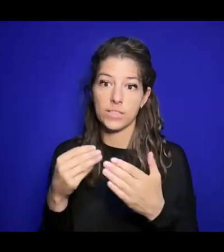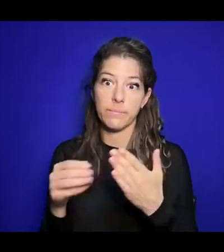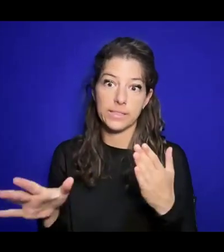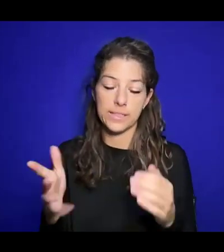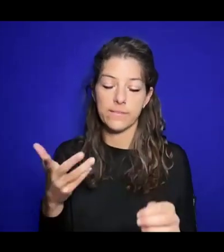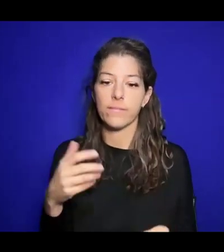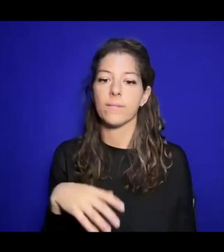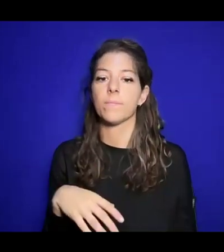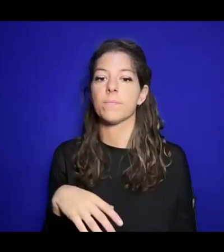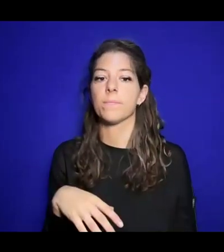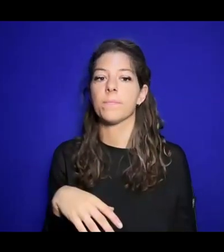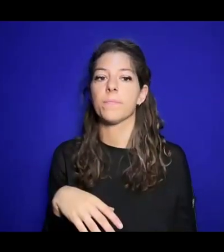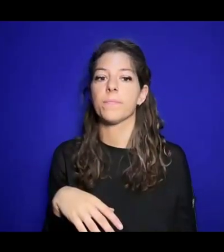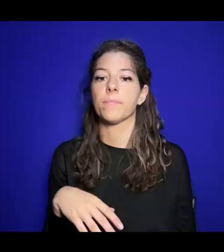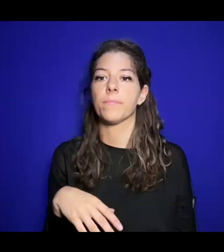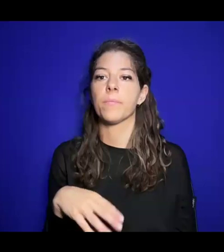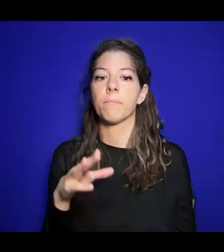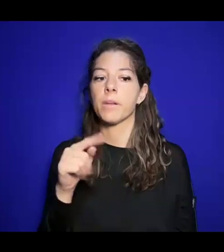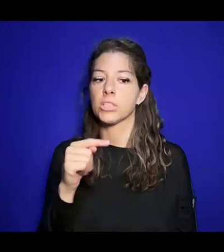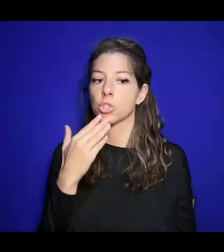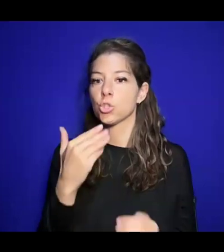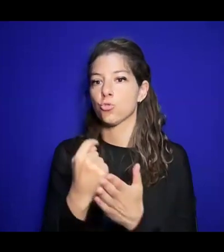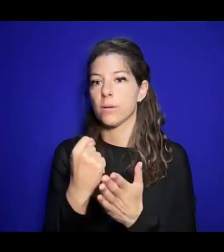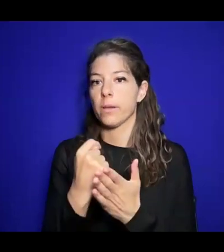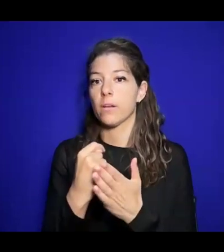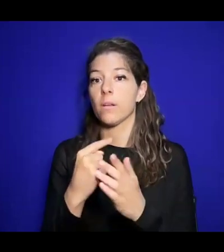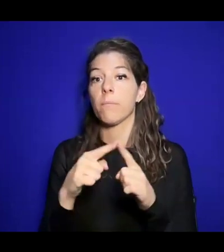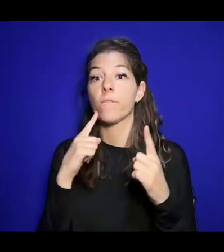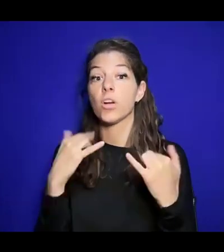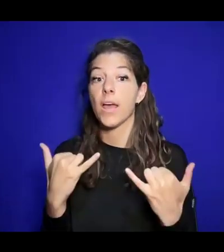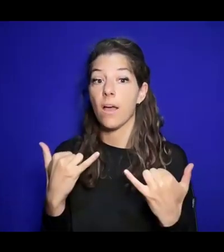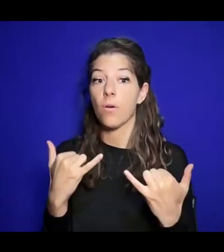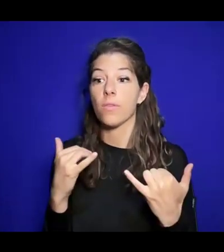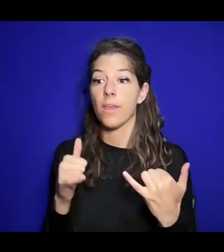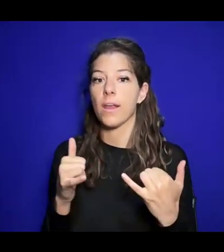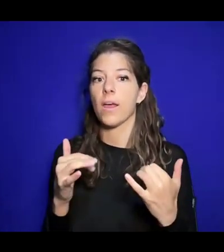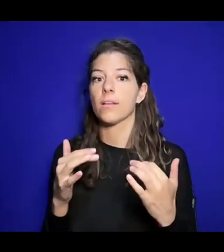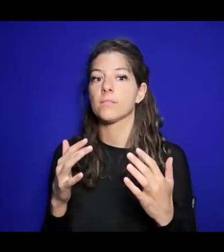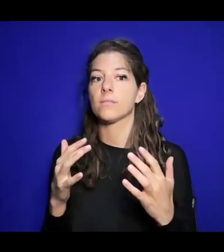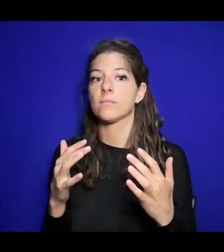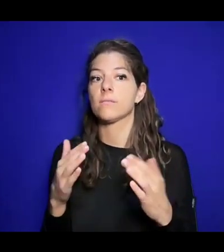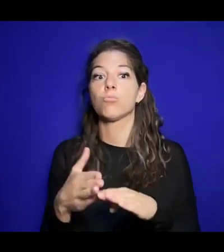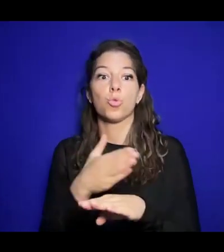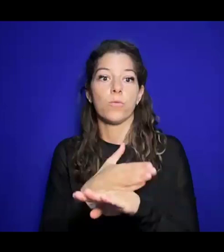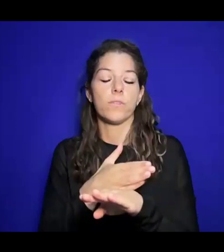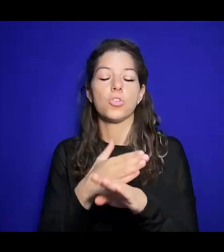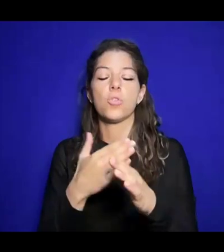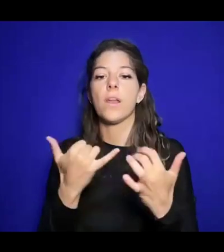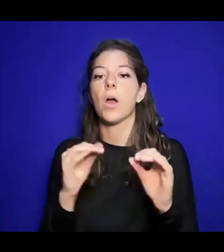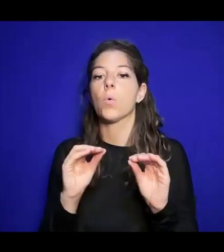expensive, but it's a good treatment. But in the meantime, that has progressed, and so they did